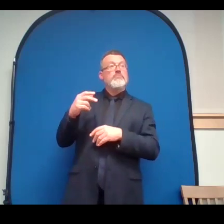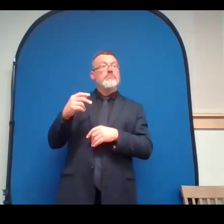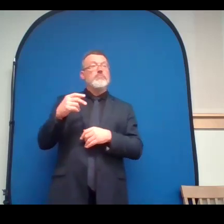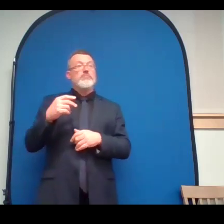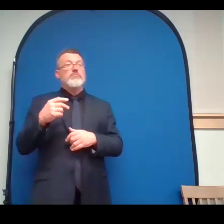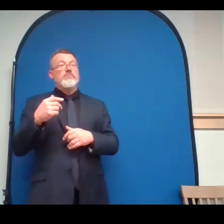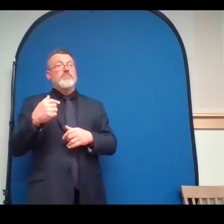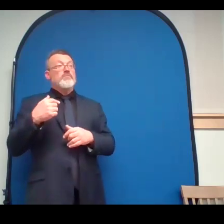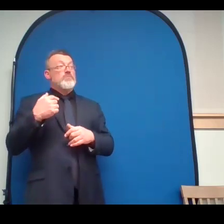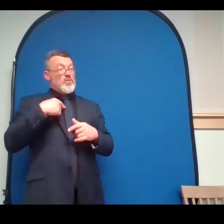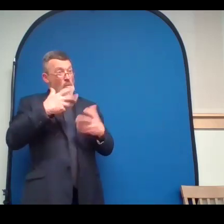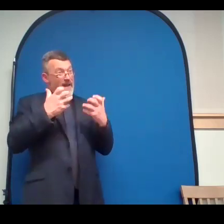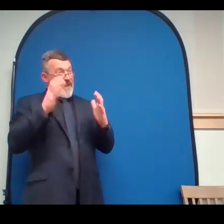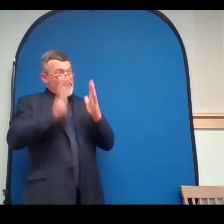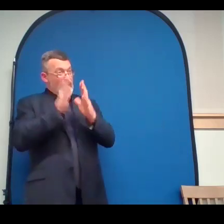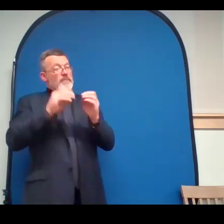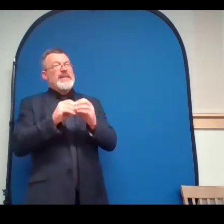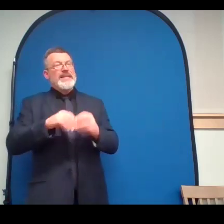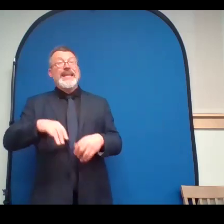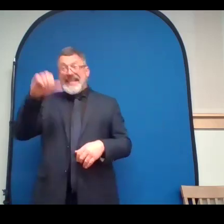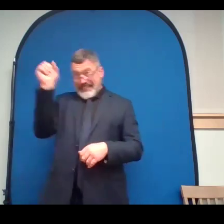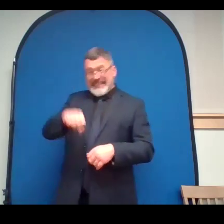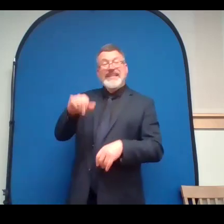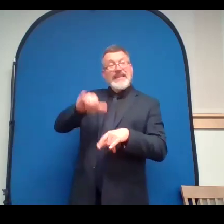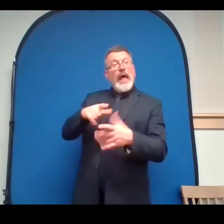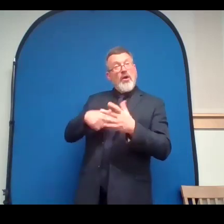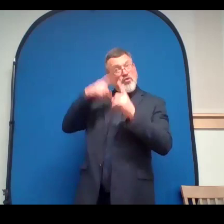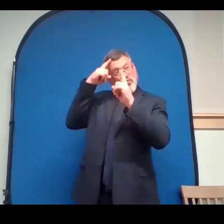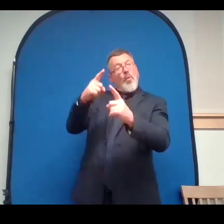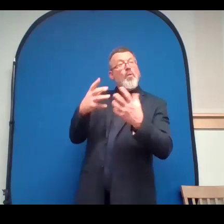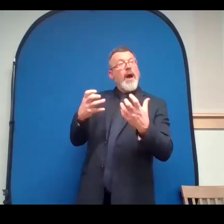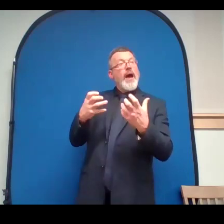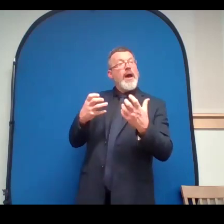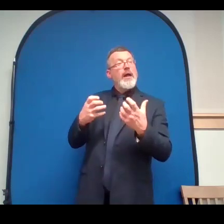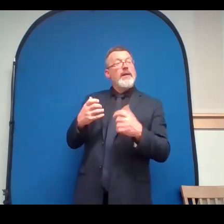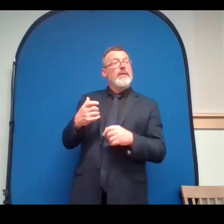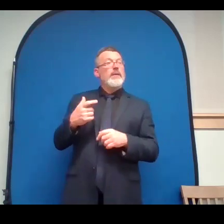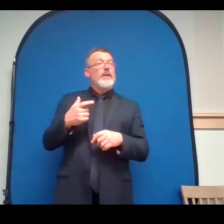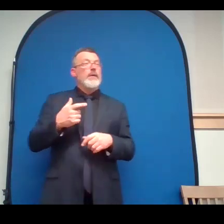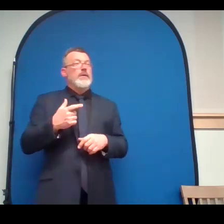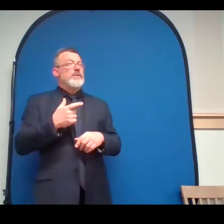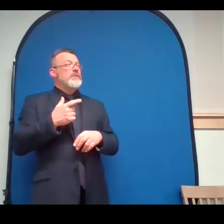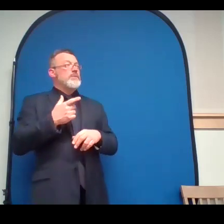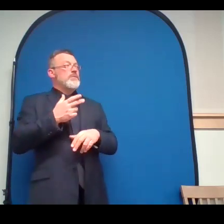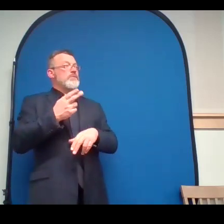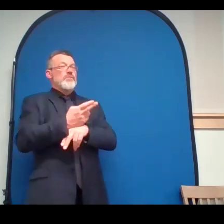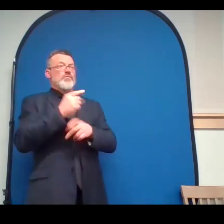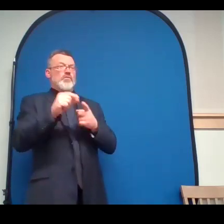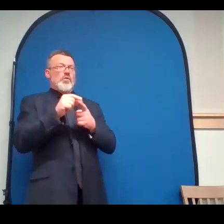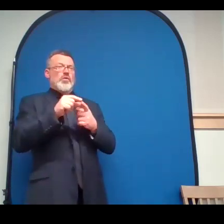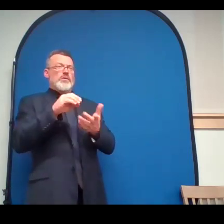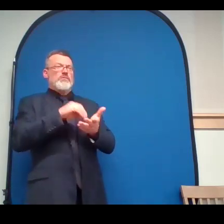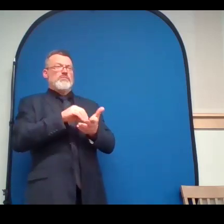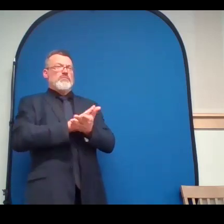And to document what they had, sir. You kept using the term document. What did, were you looking for